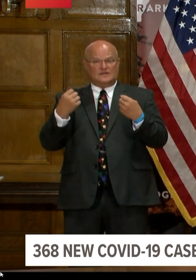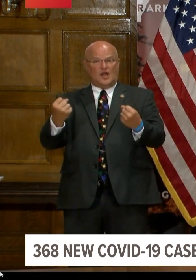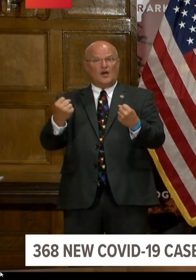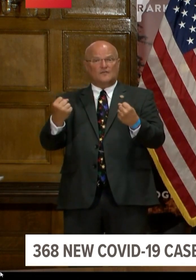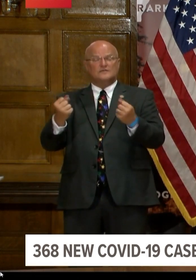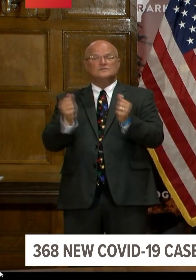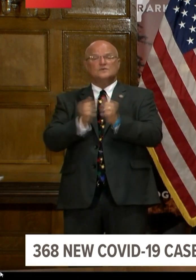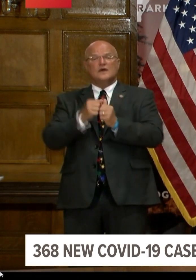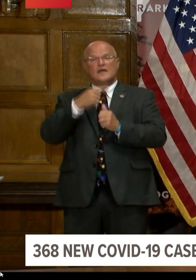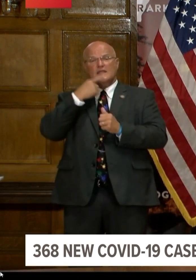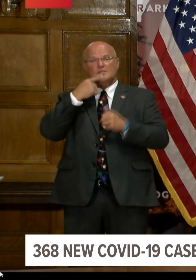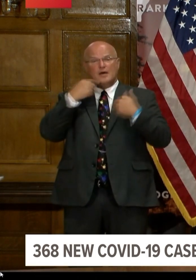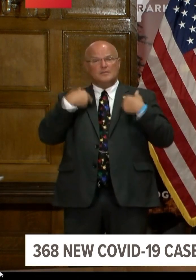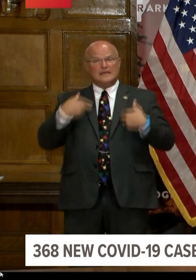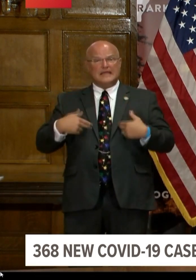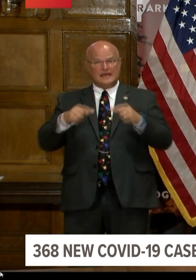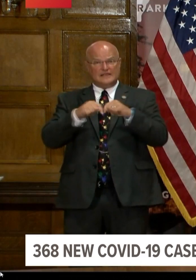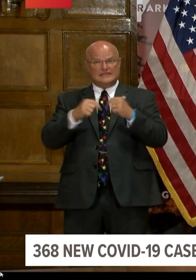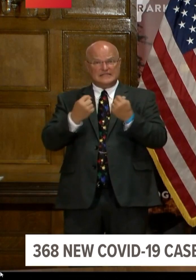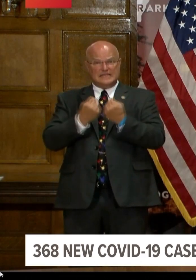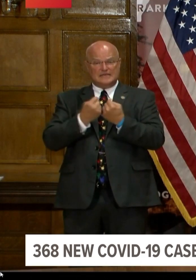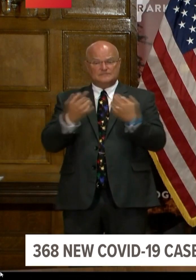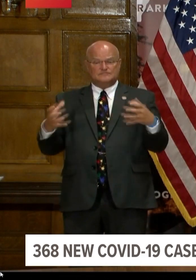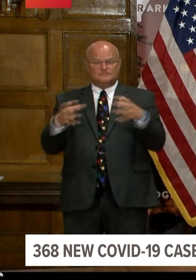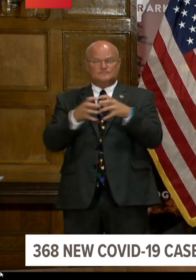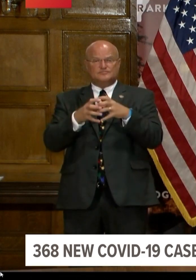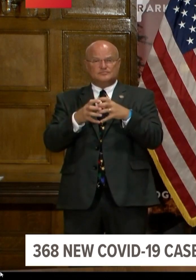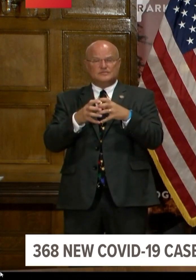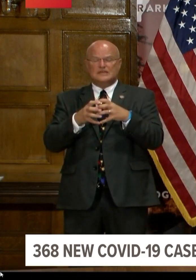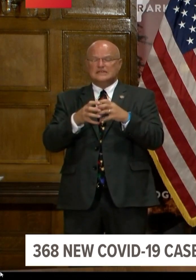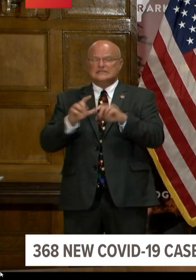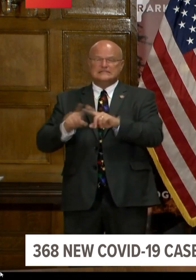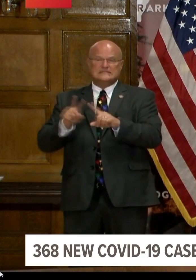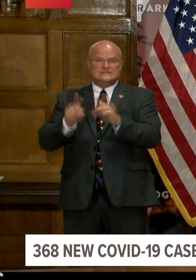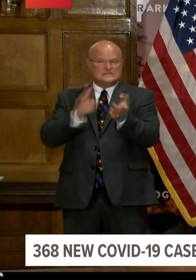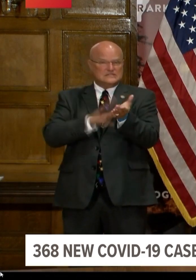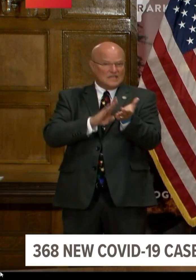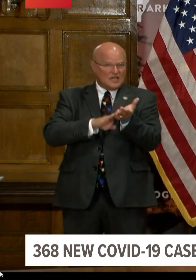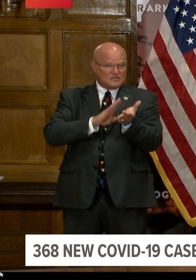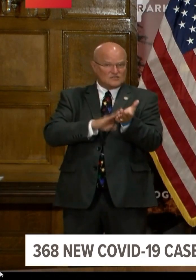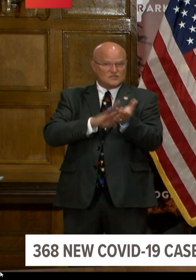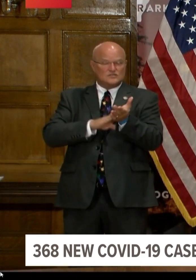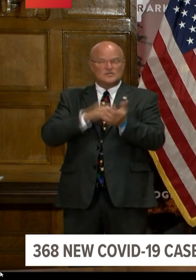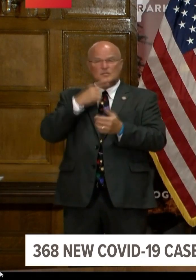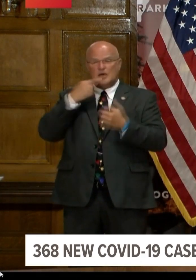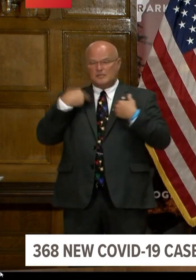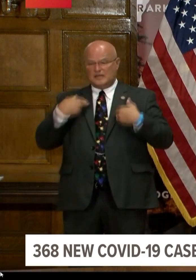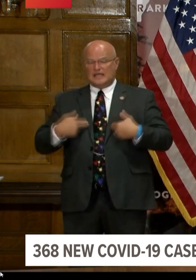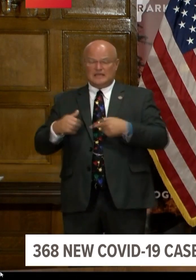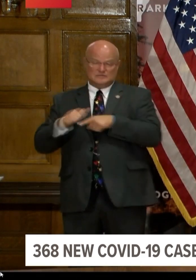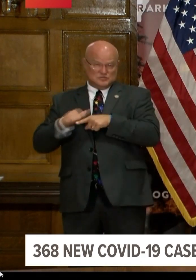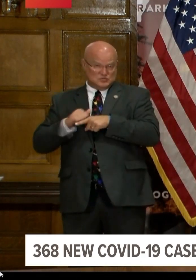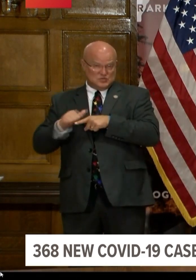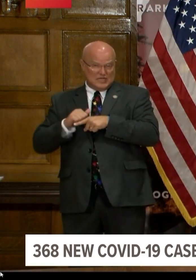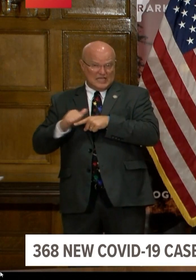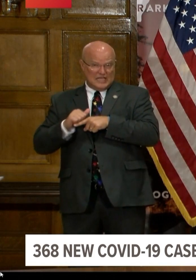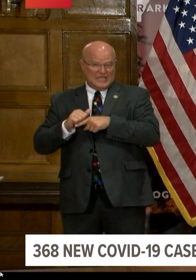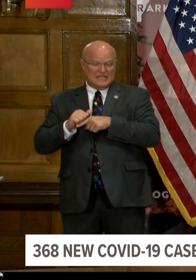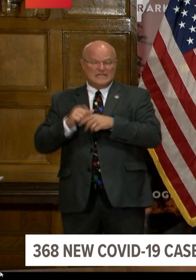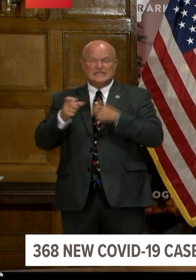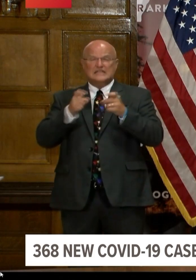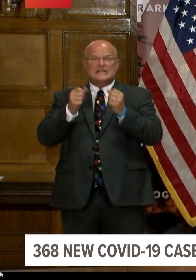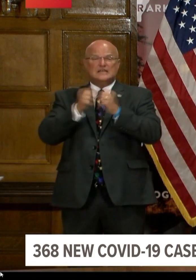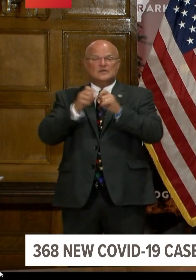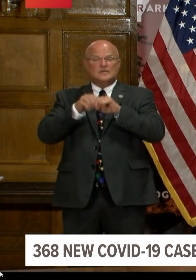in our public health team, which is composed of epidemiologists, public health officials that have been trained in dealing